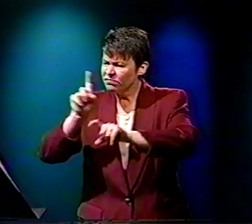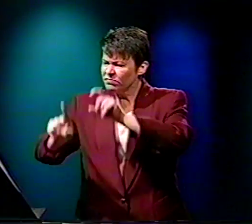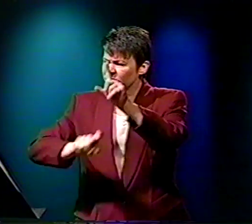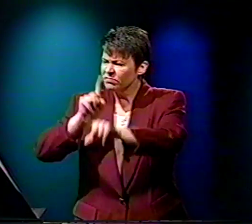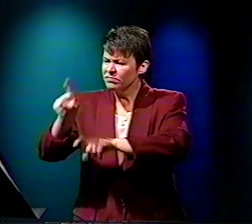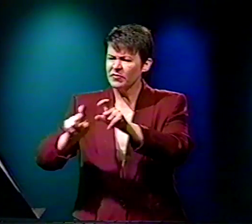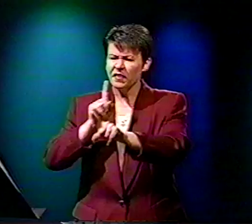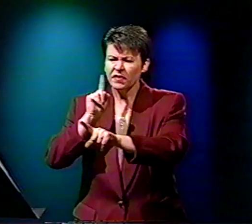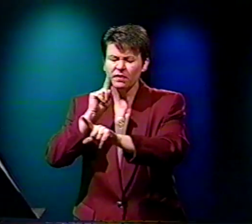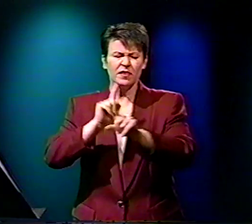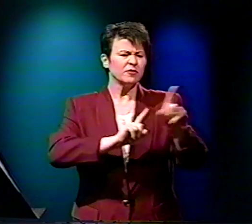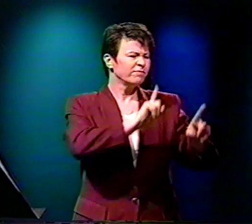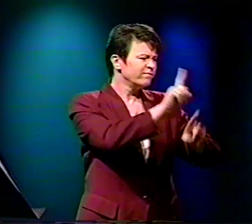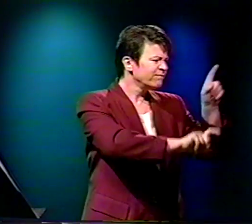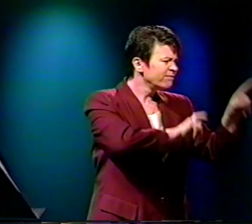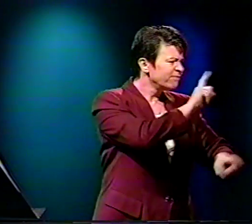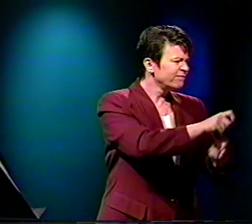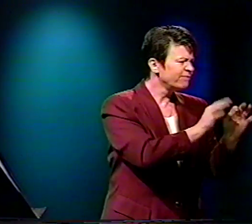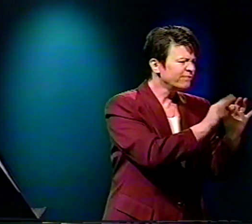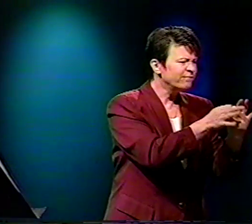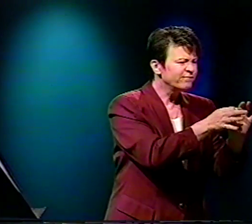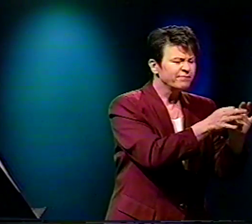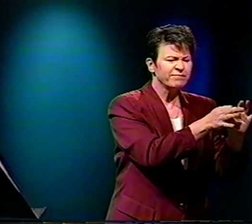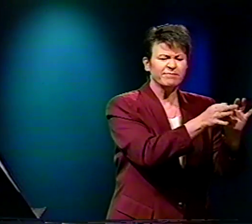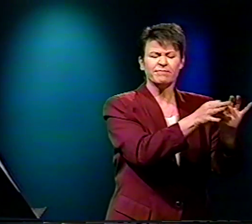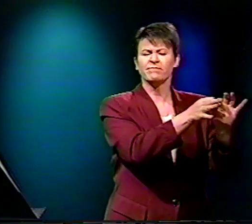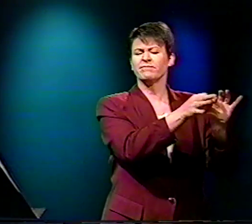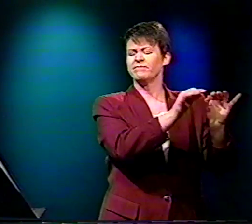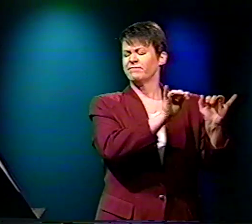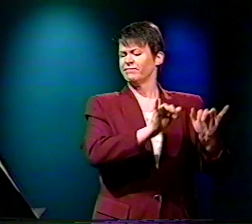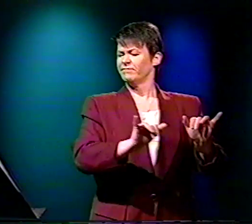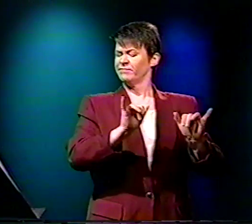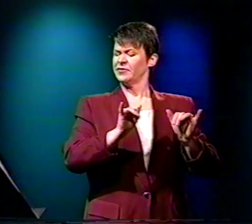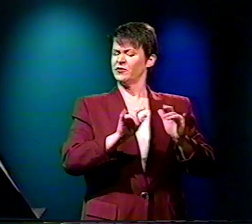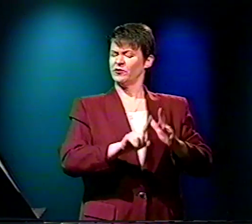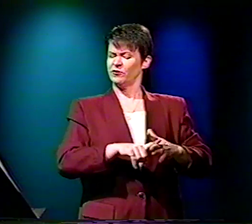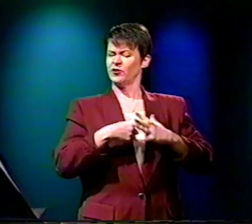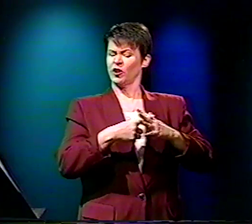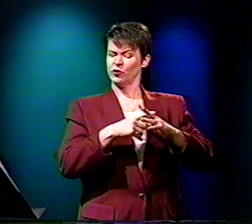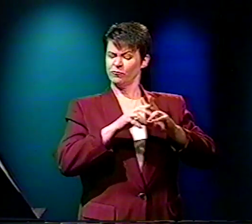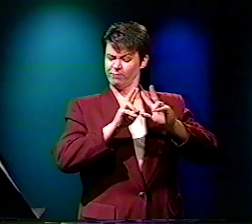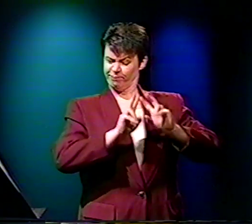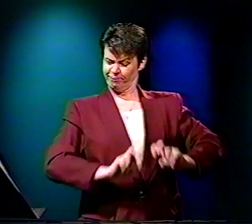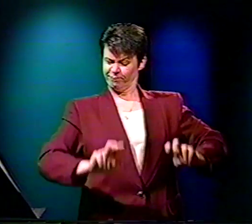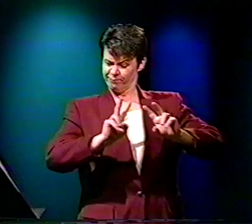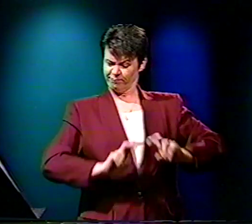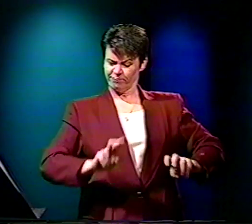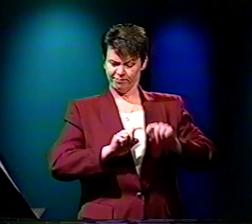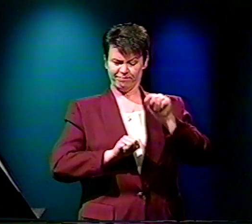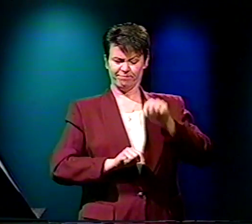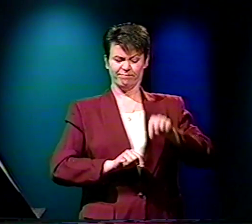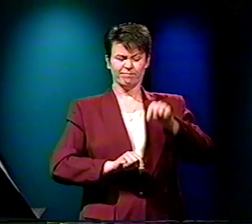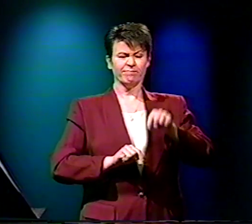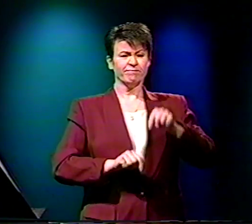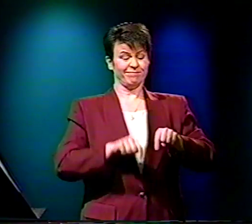a struggle between those two camps. When I discuss this and ask questions of people in both groups, I've begun